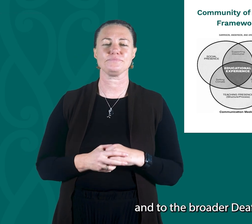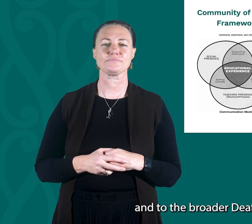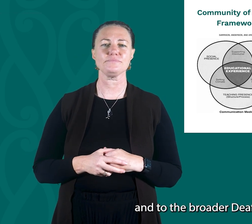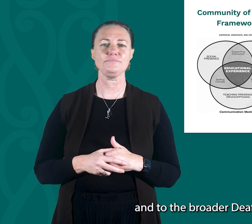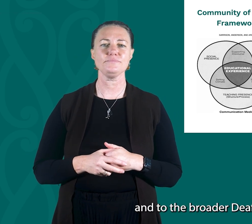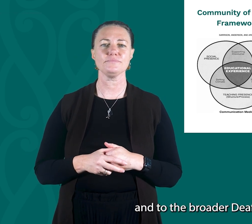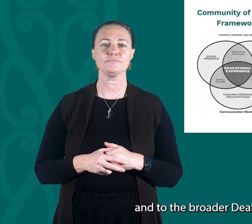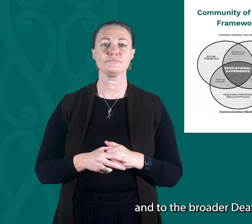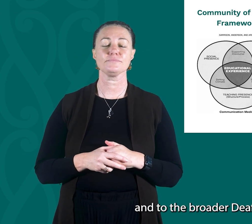community.